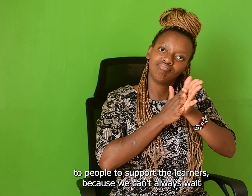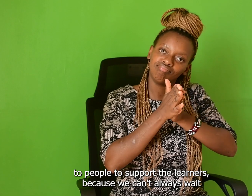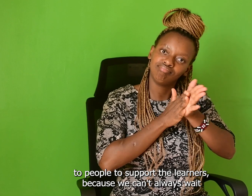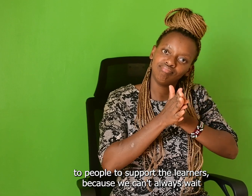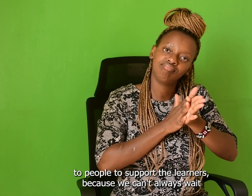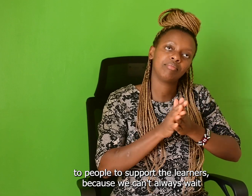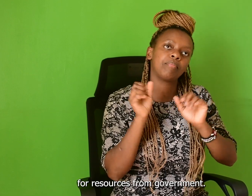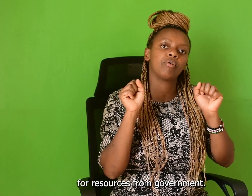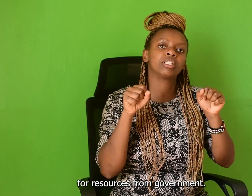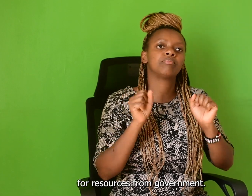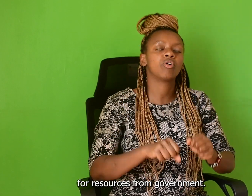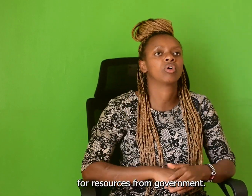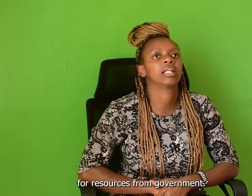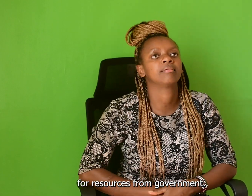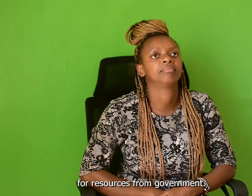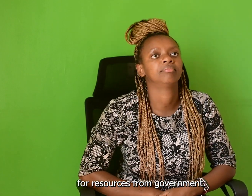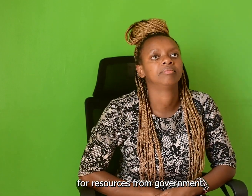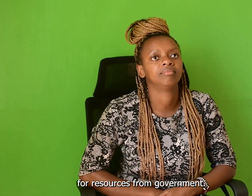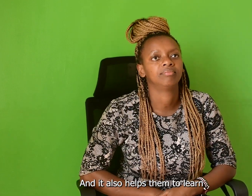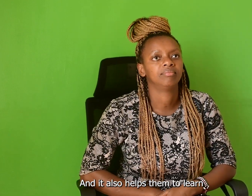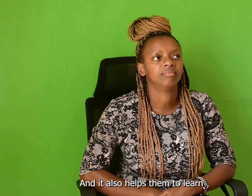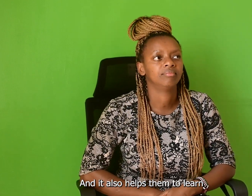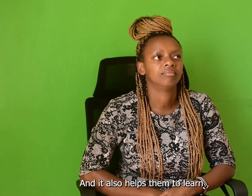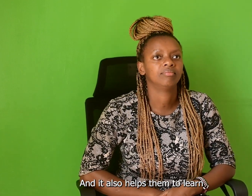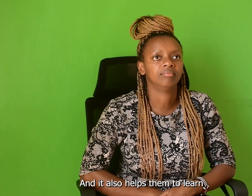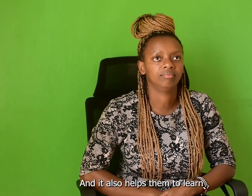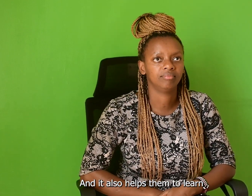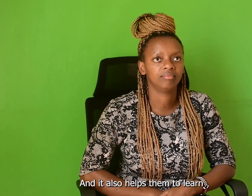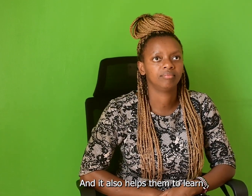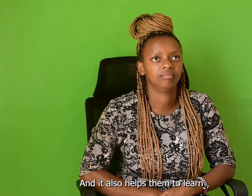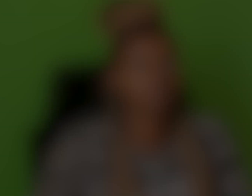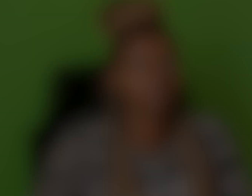can't always wait for resources from government, and it also helps them to learn.